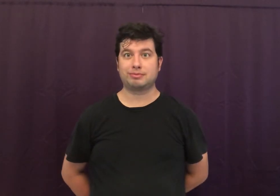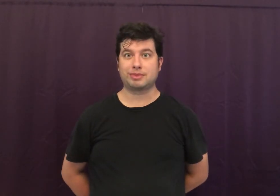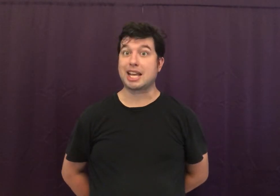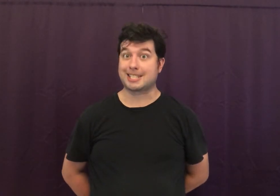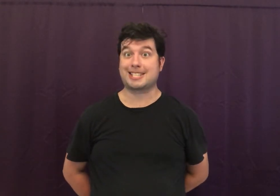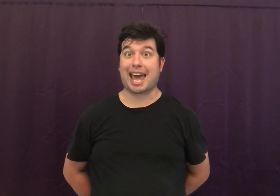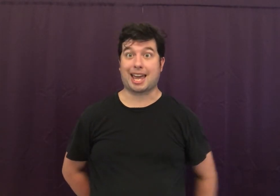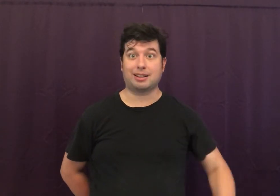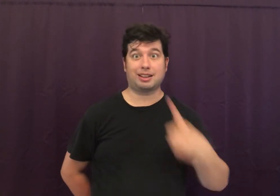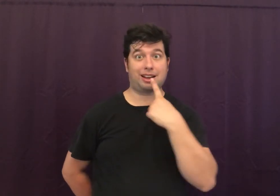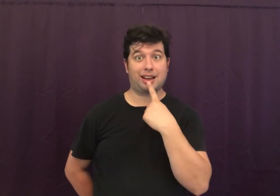Say.